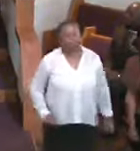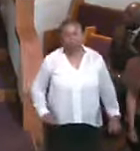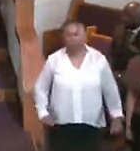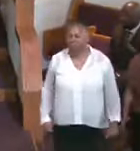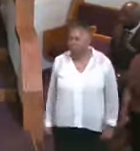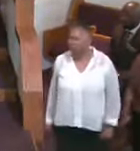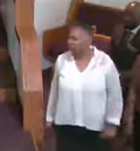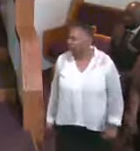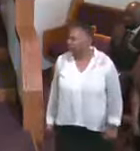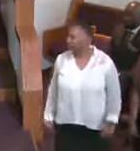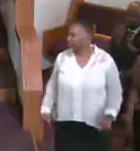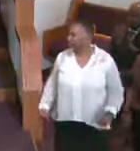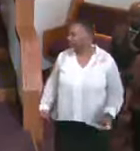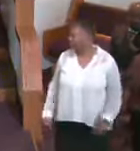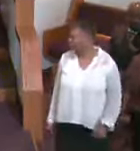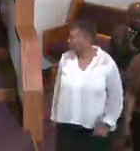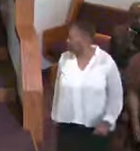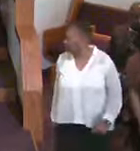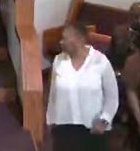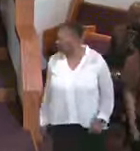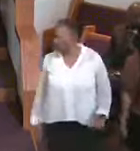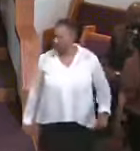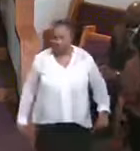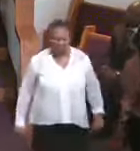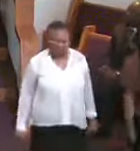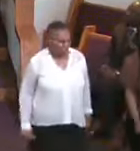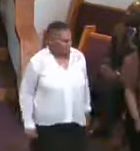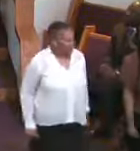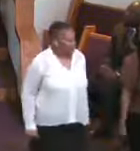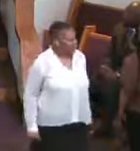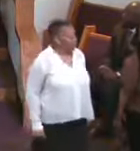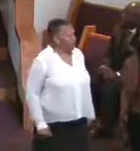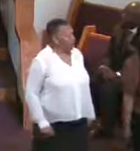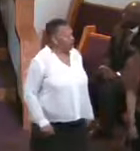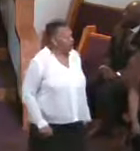That sound about it good to us. Come on. Hallelujah.